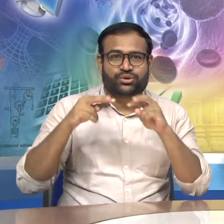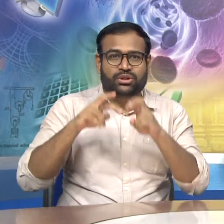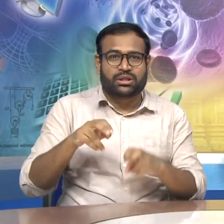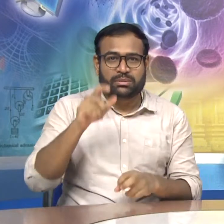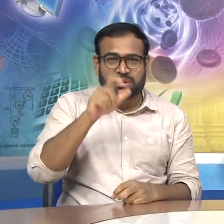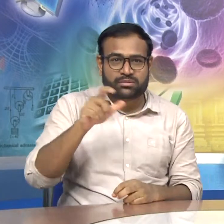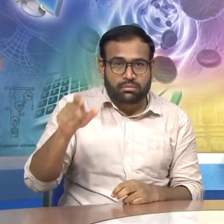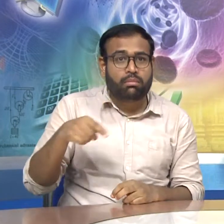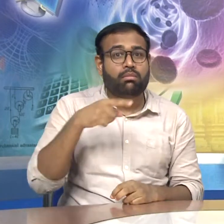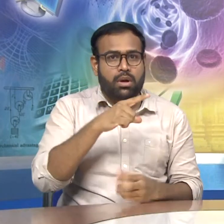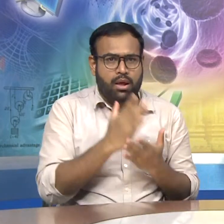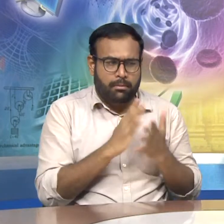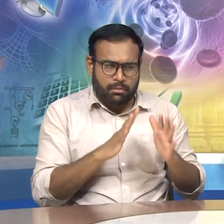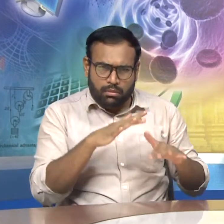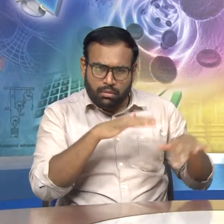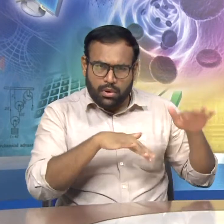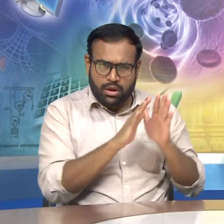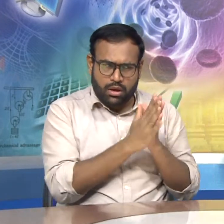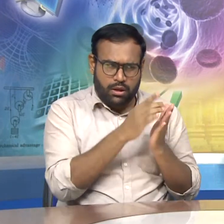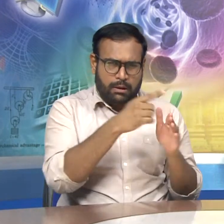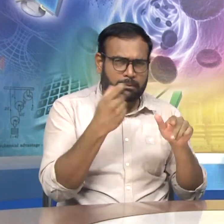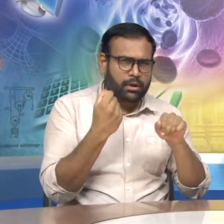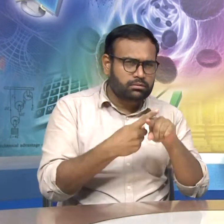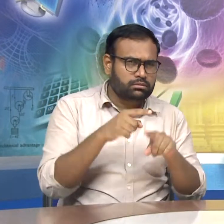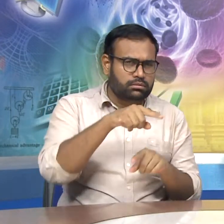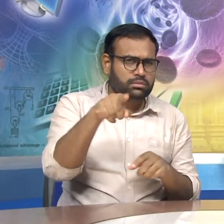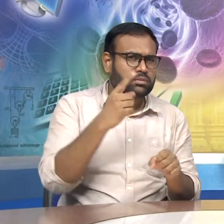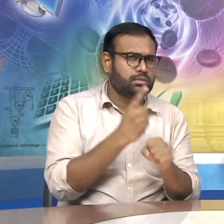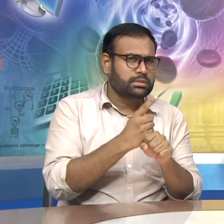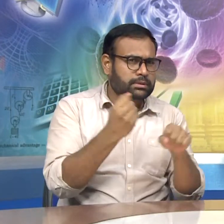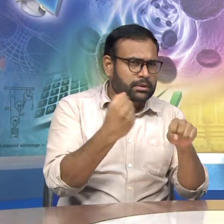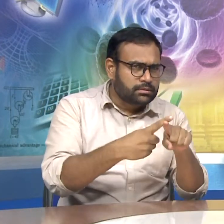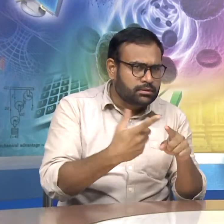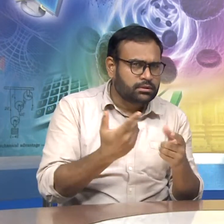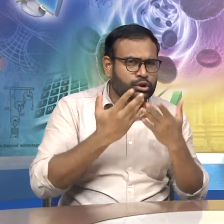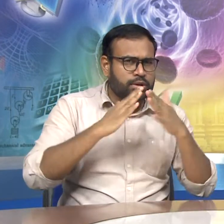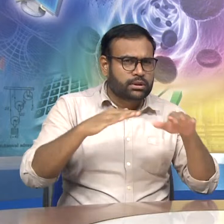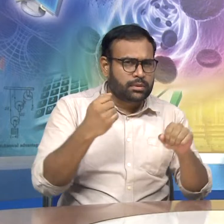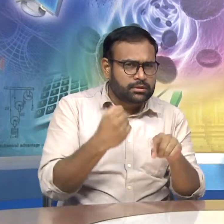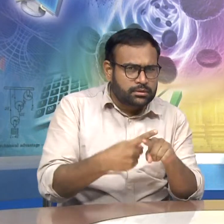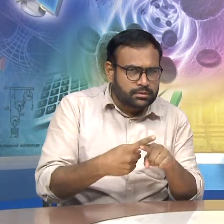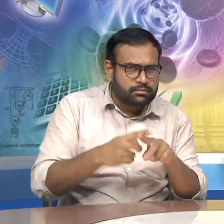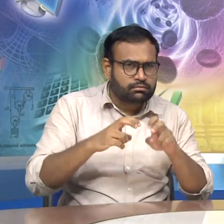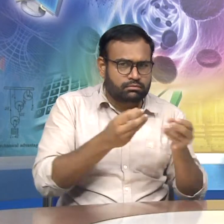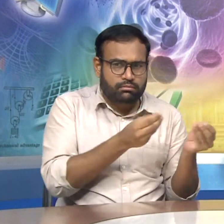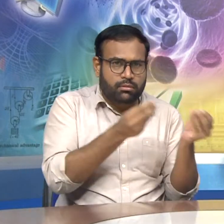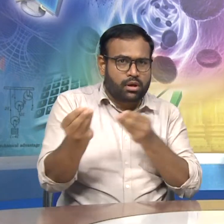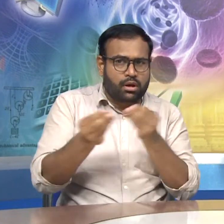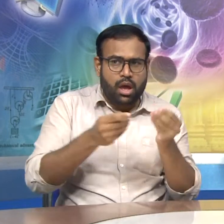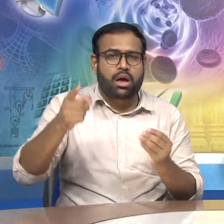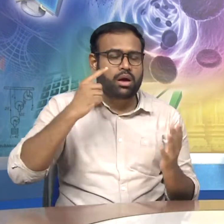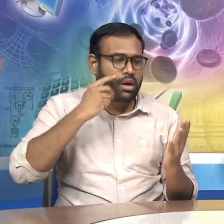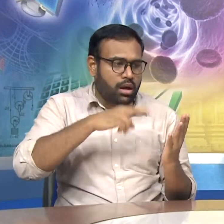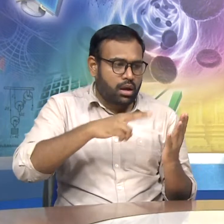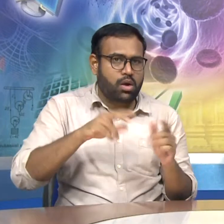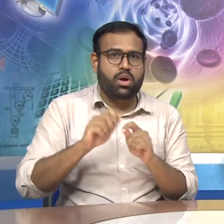students, teachers and researchers. This collection is systematically organized by